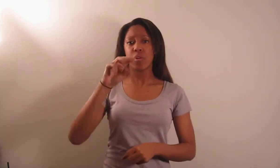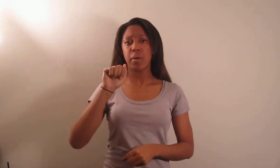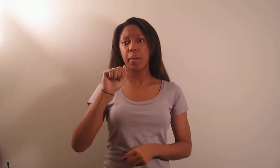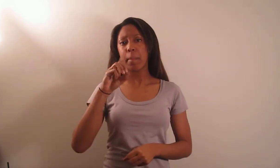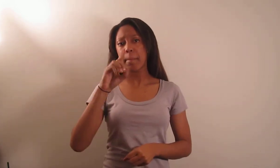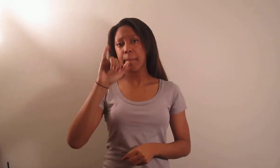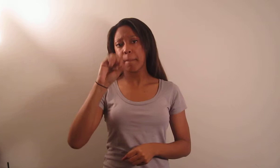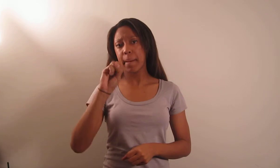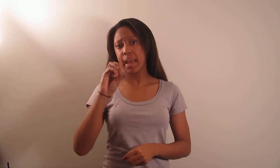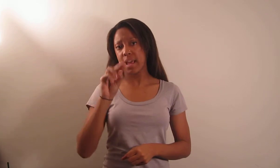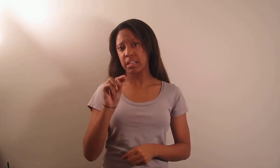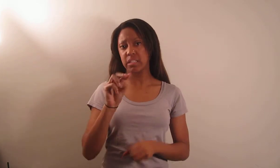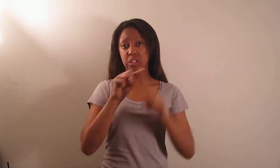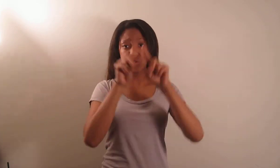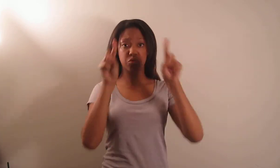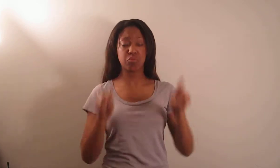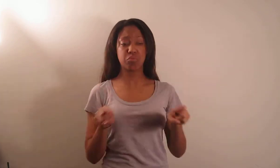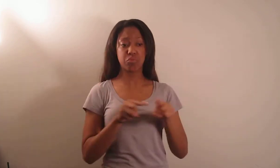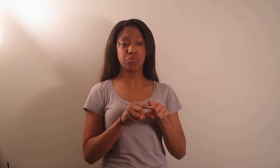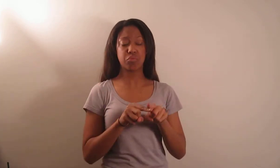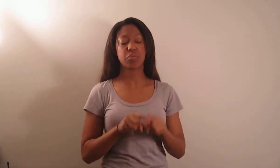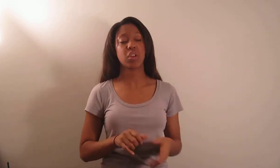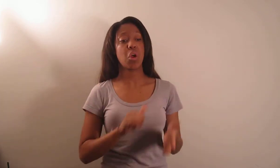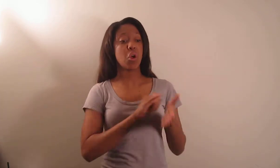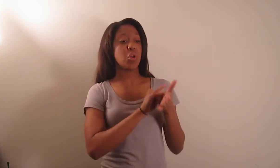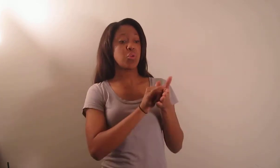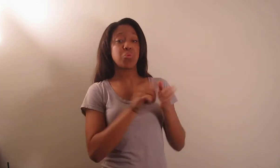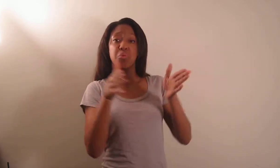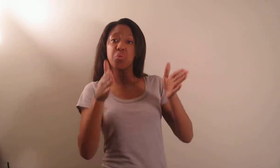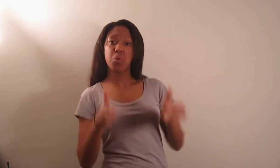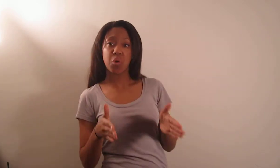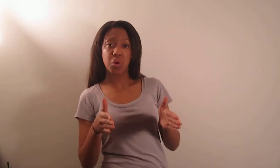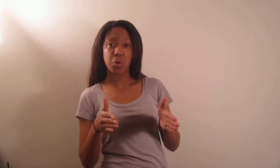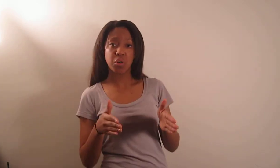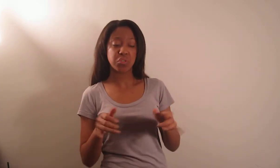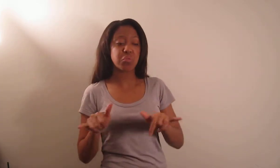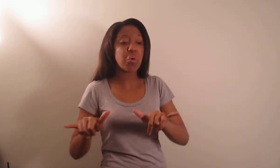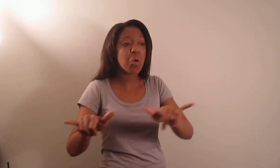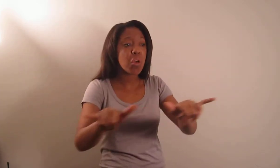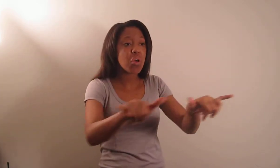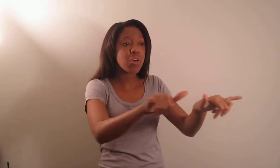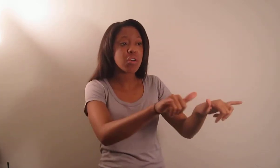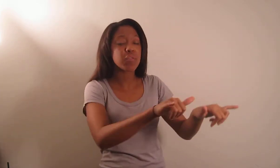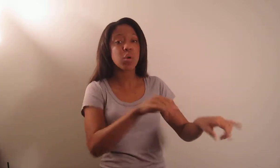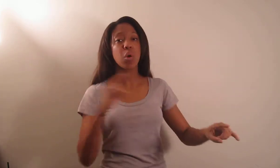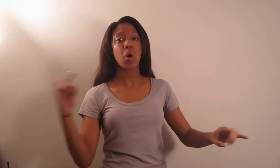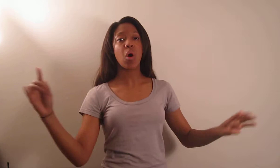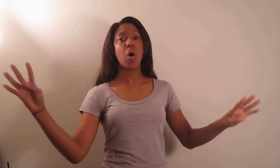New Yorkers from all walks of life had come to pay tribute to the unidentified victims of the Triangle